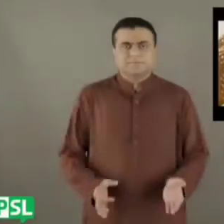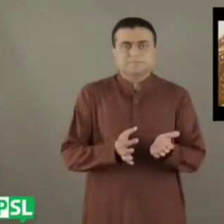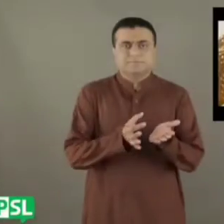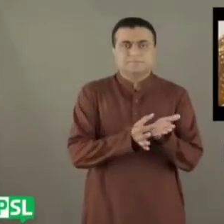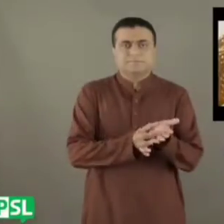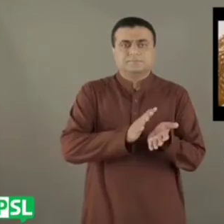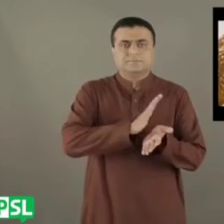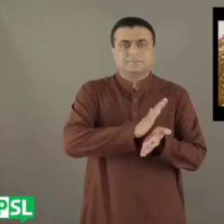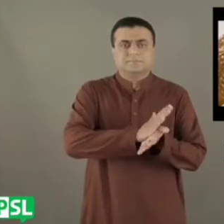burger patty,